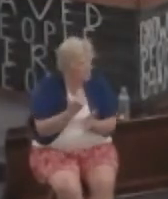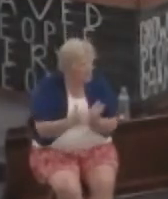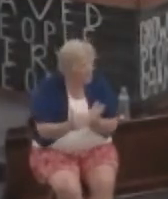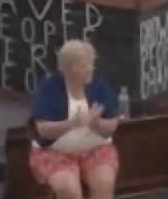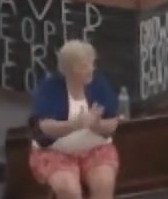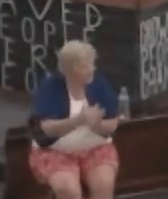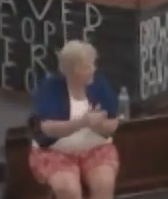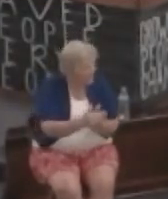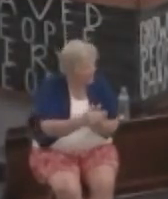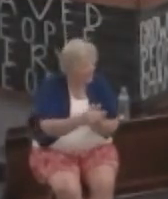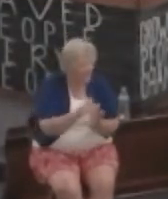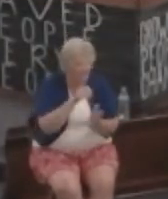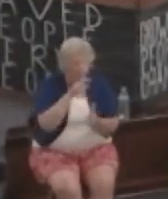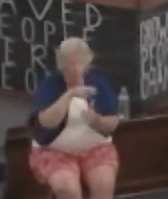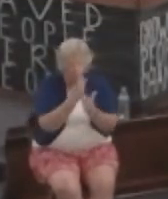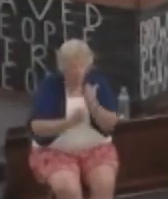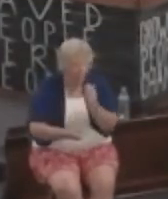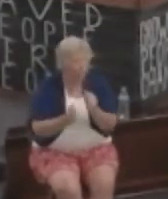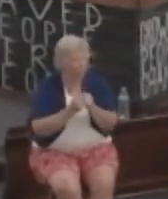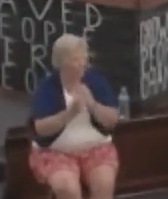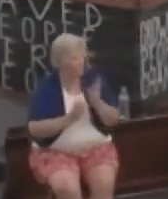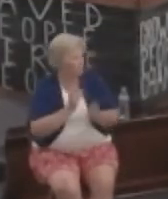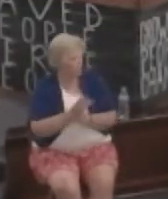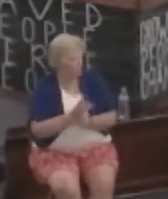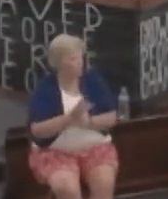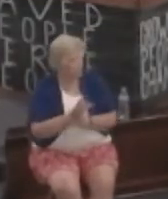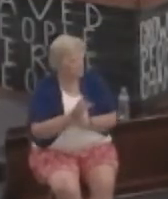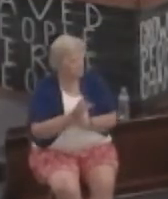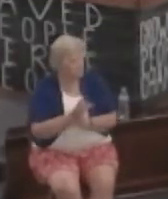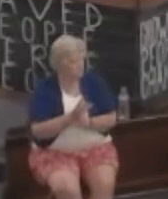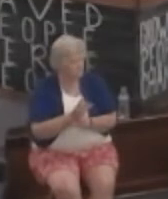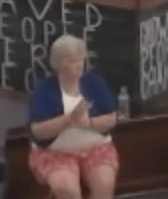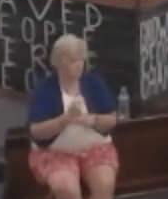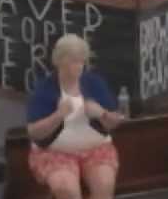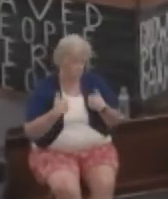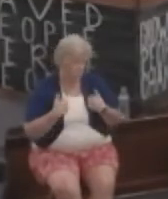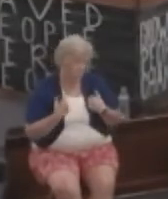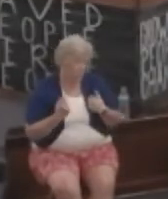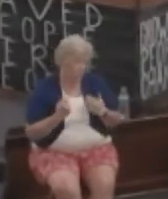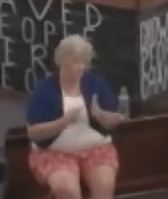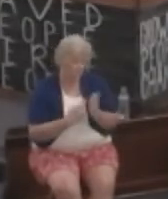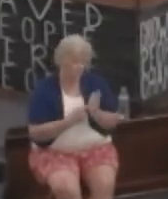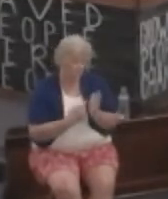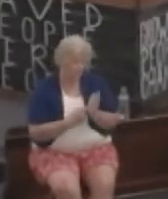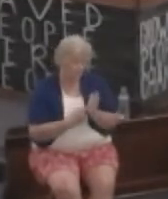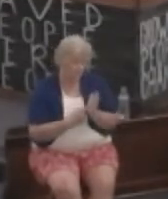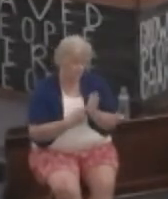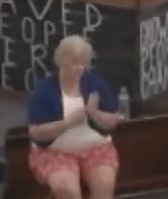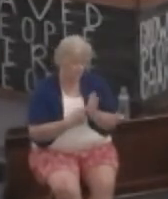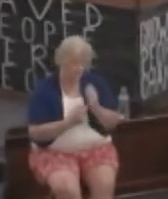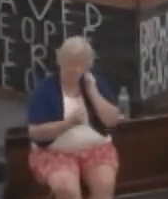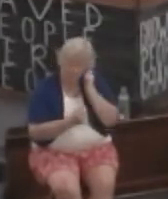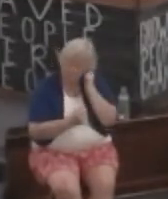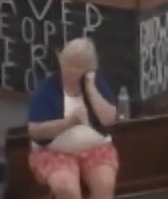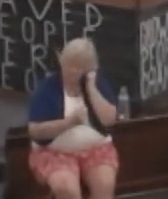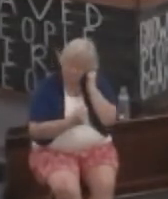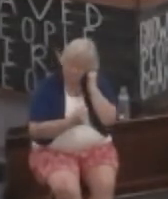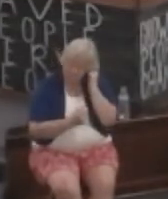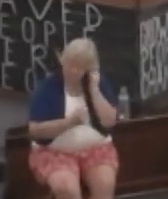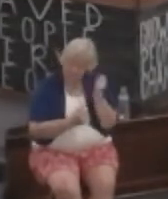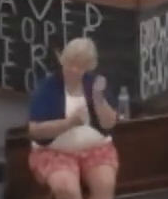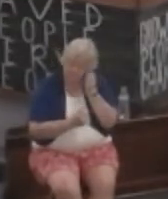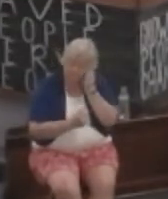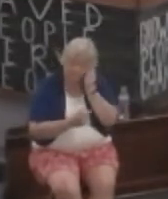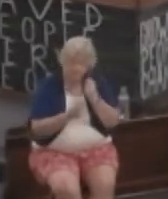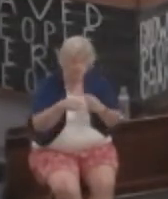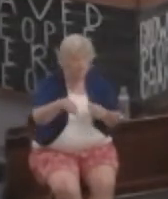not falling into the worldly ways. So do we. Look, so do we.